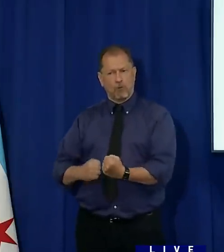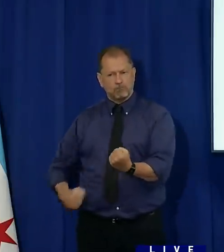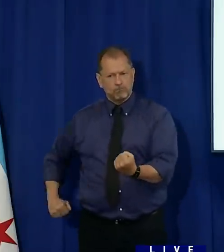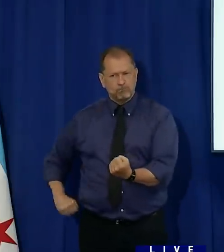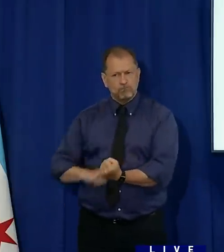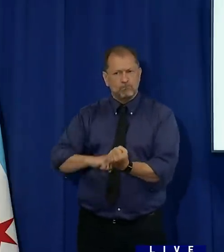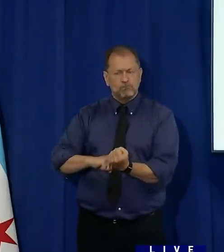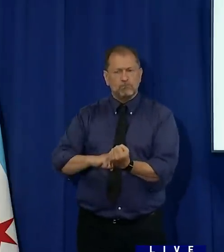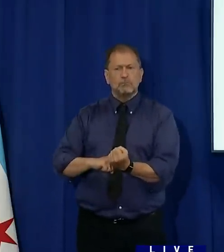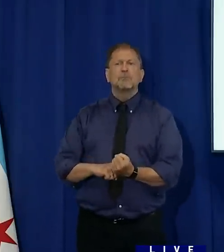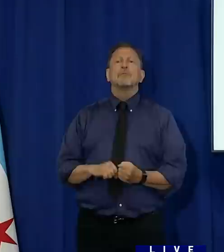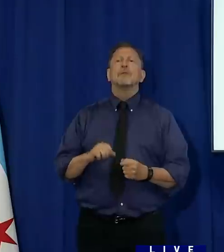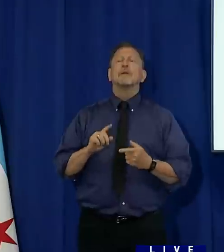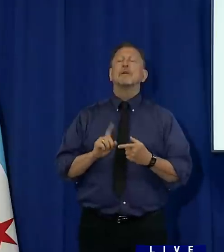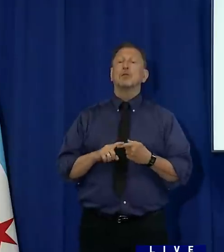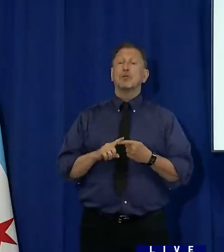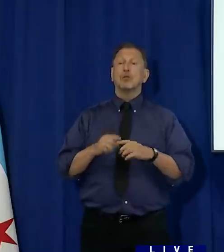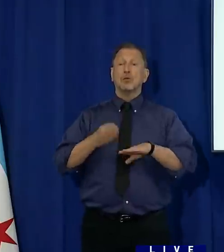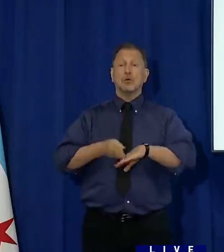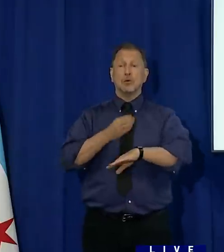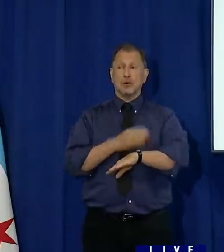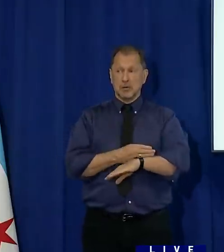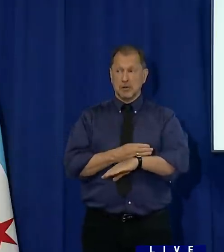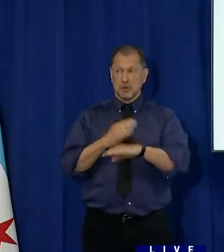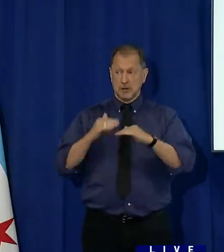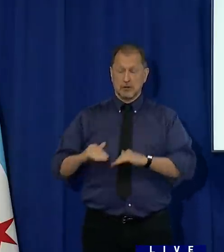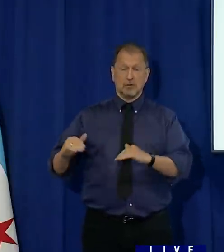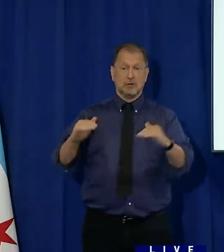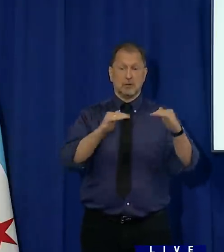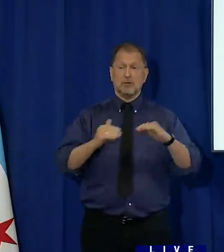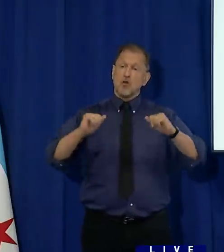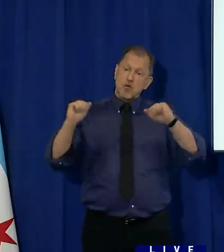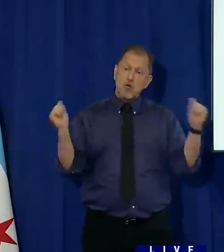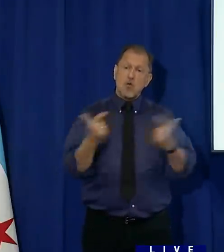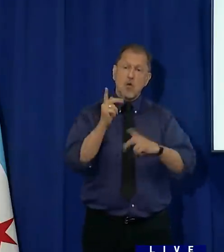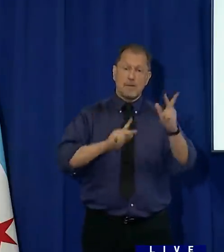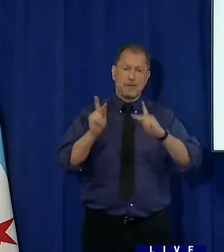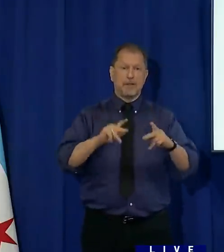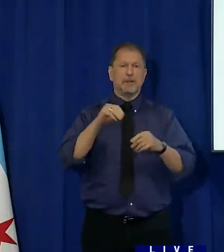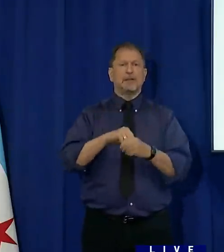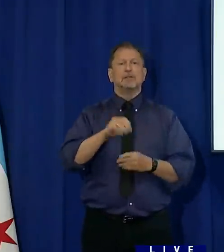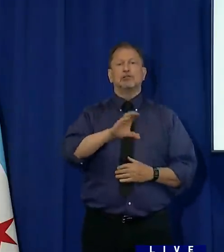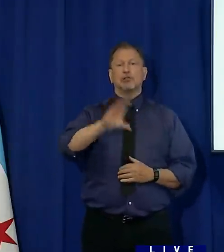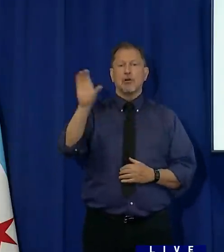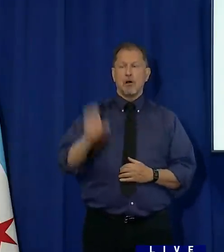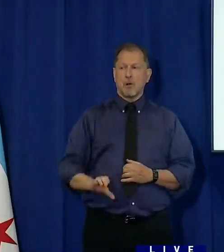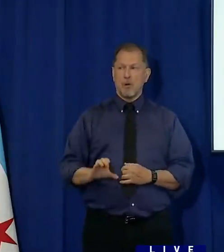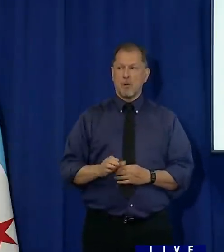well-being of all Chicagoans, bar none.